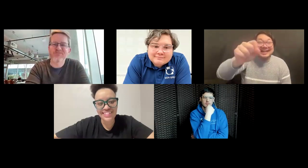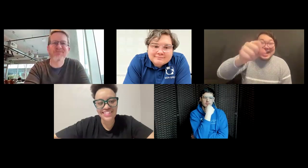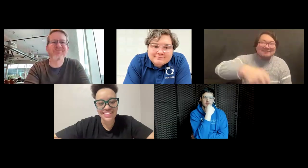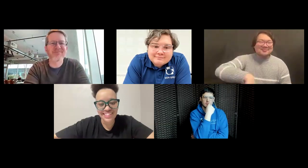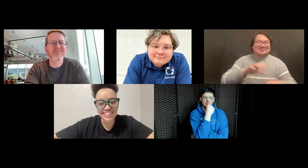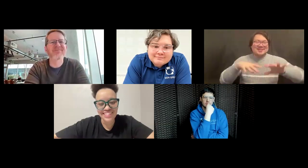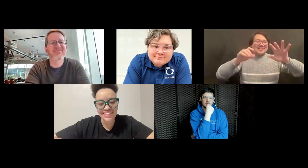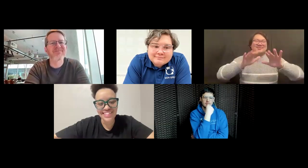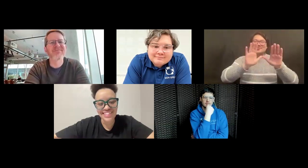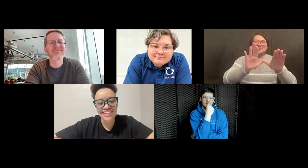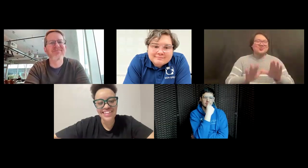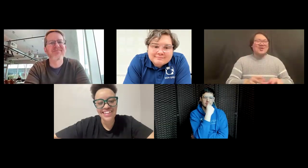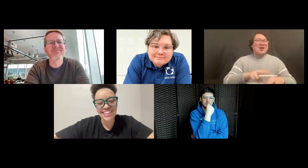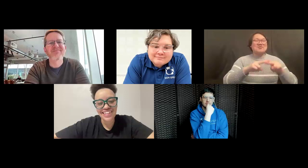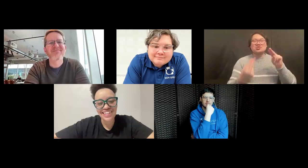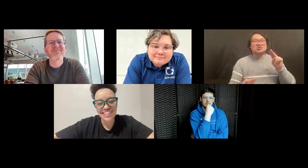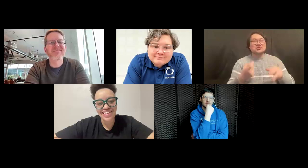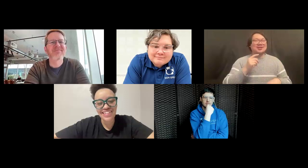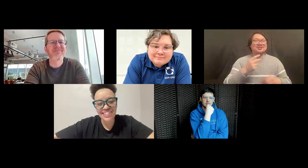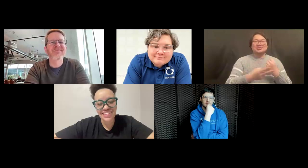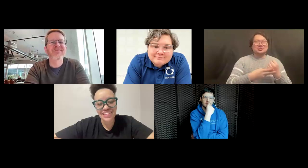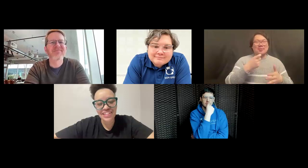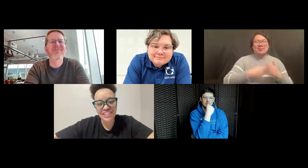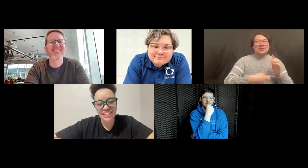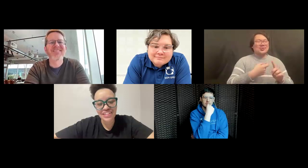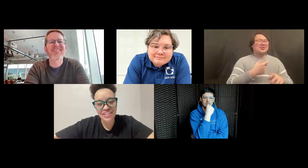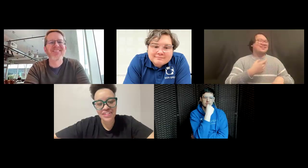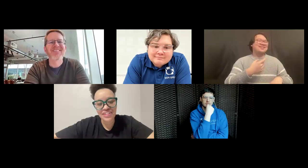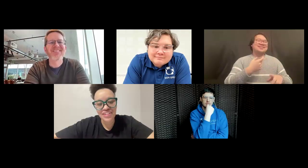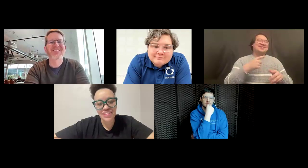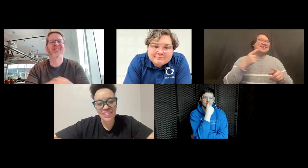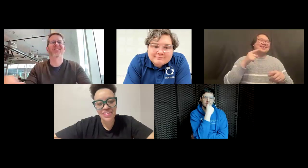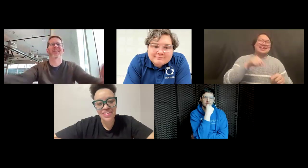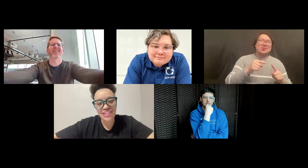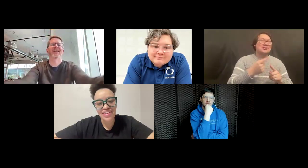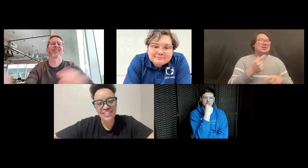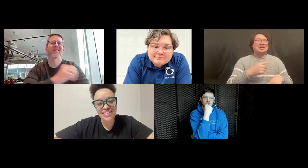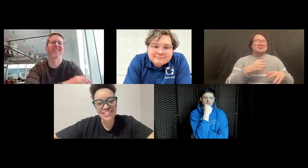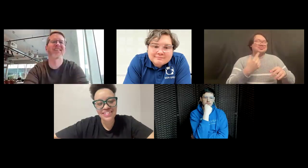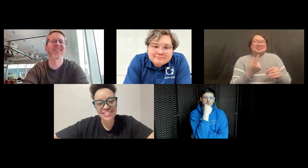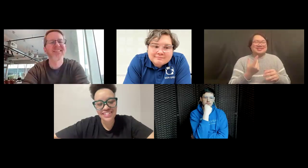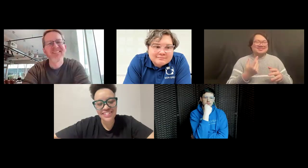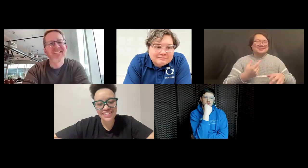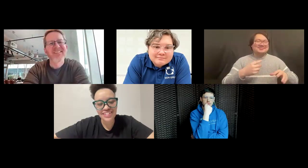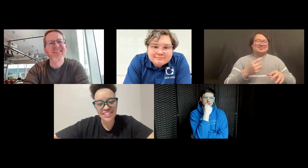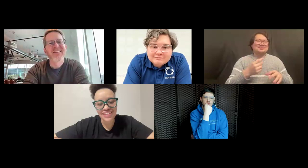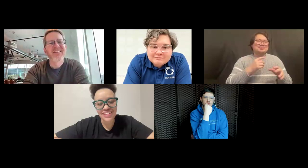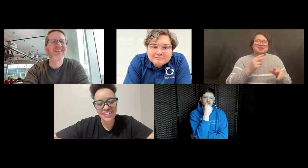really helpful with that. Yeah, yeah. Wow. It's been great. So it does help us kind of reduce the storage amount that we're dealing with as